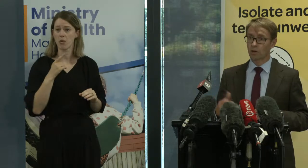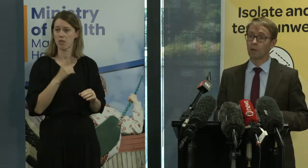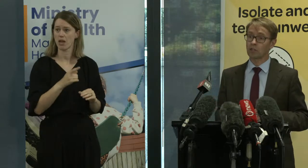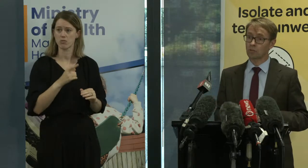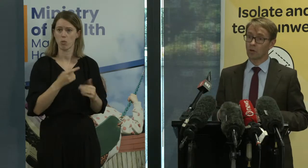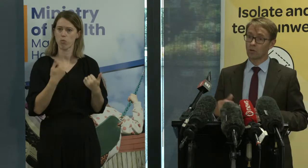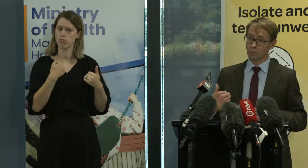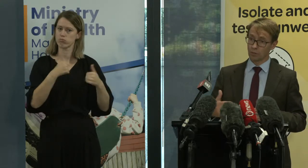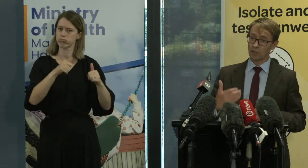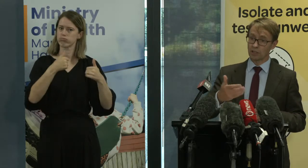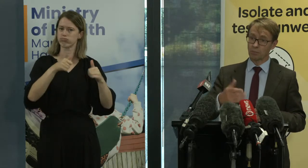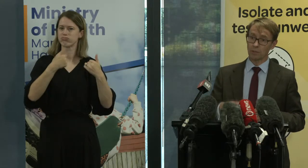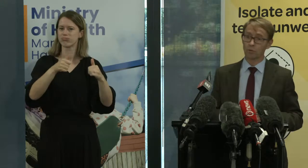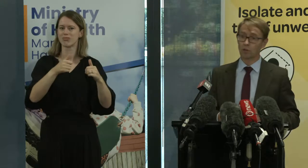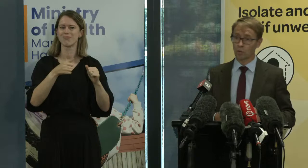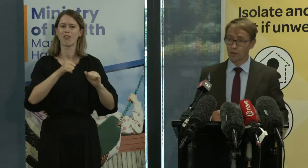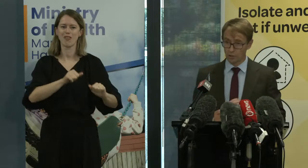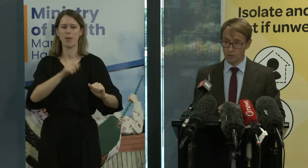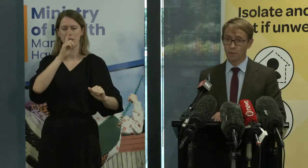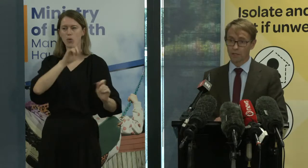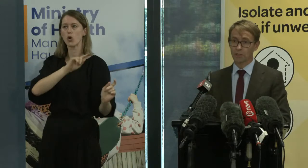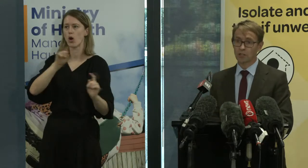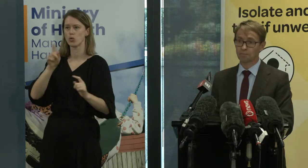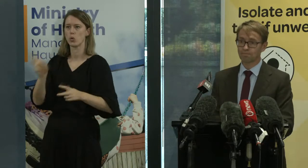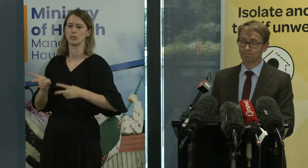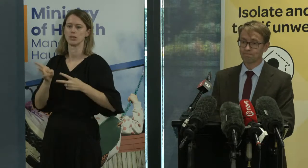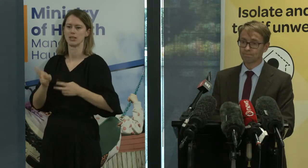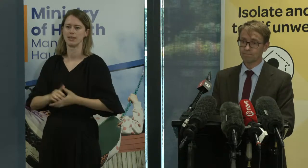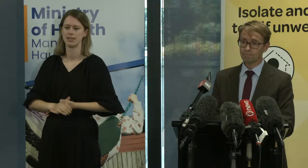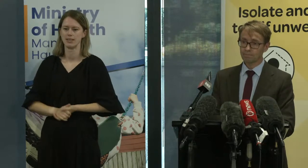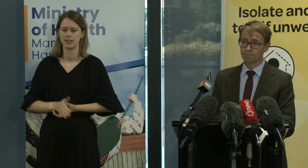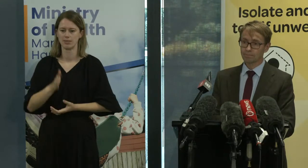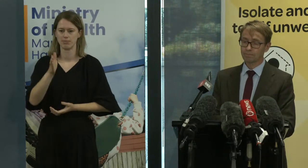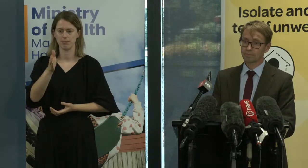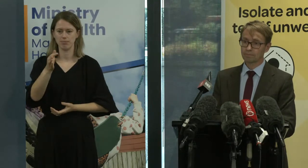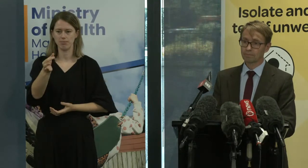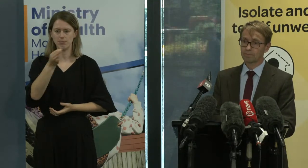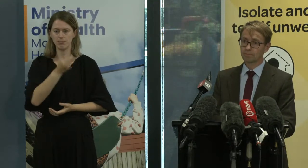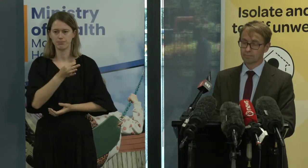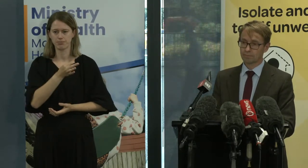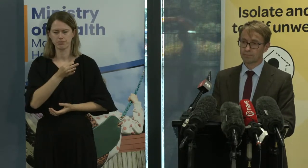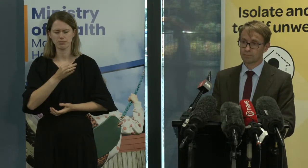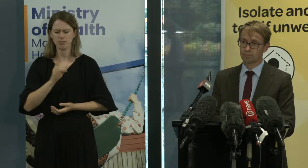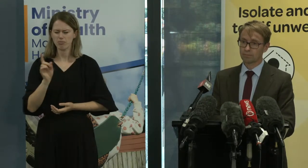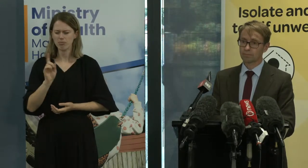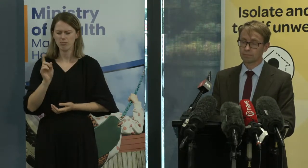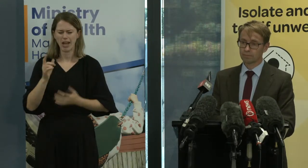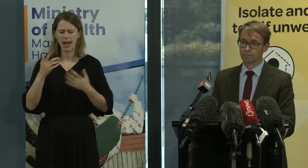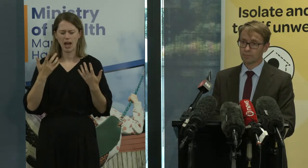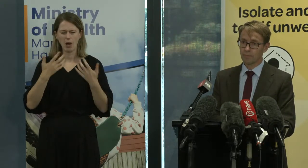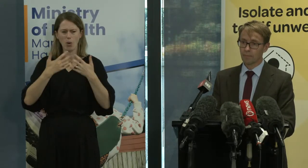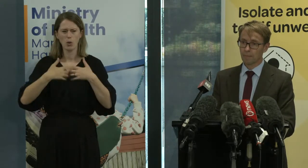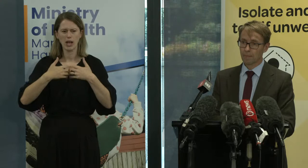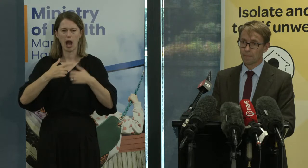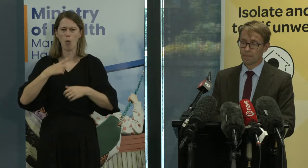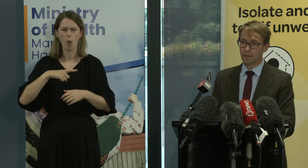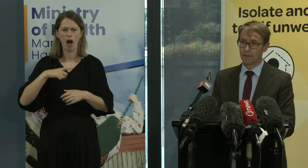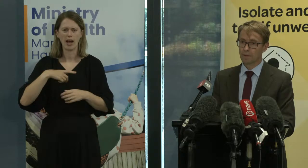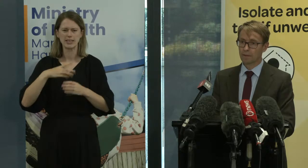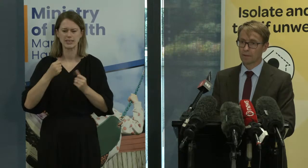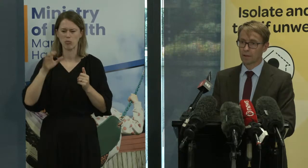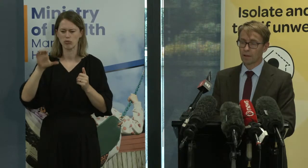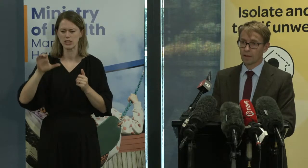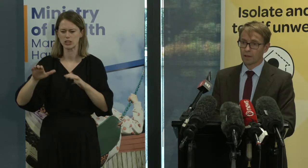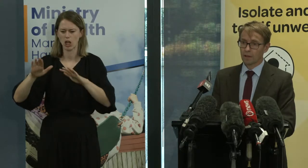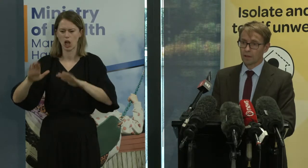playing quite a major role in preventing people requiring hospitalisation. What's the missing piece in that puzzle to determine why some regions have